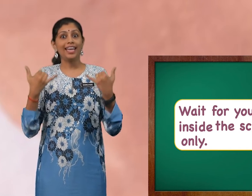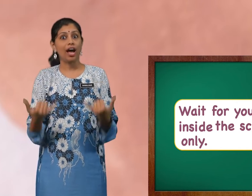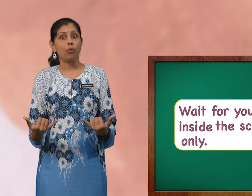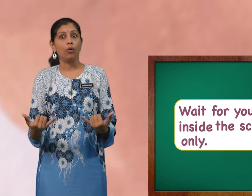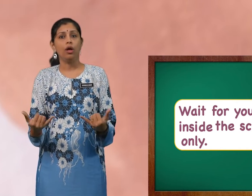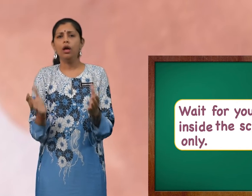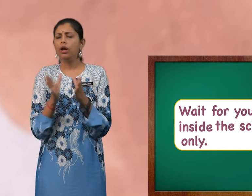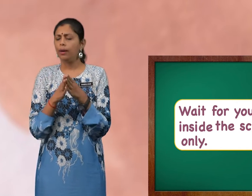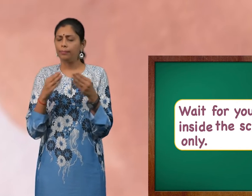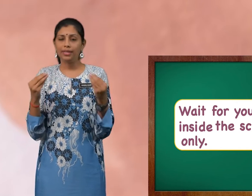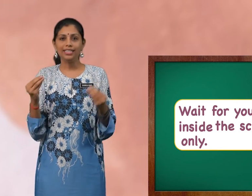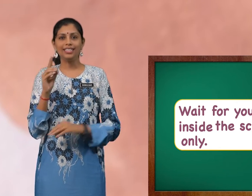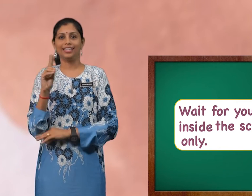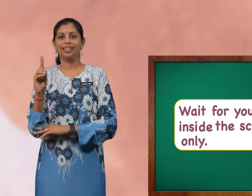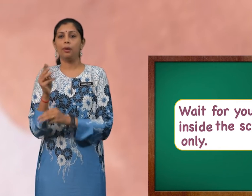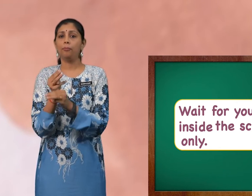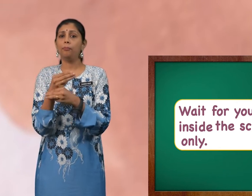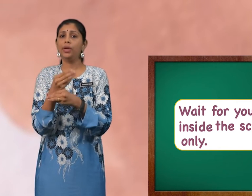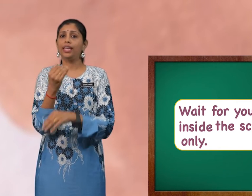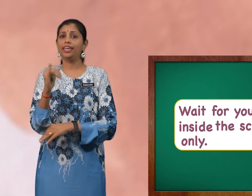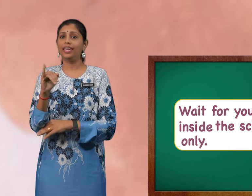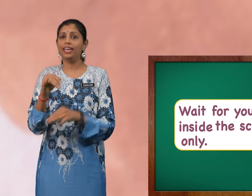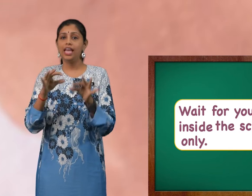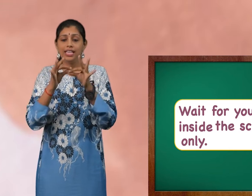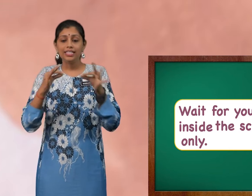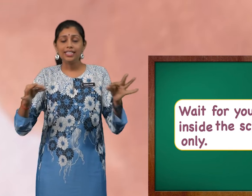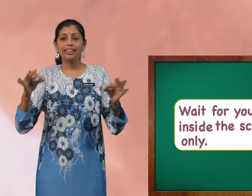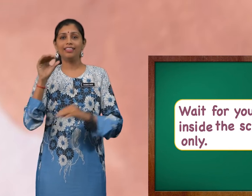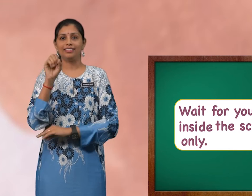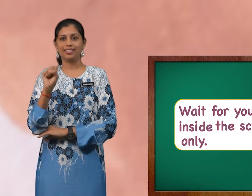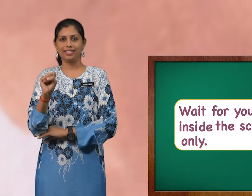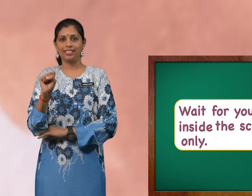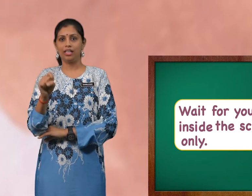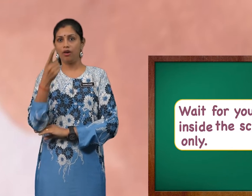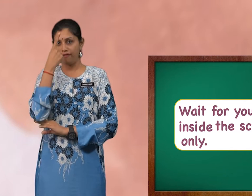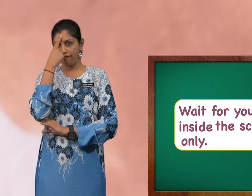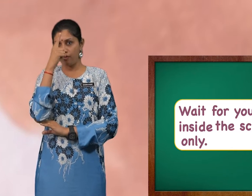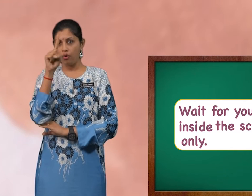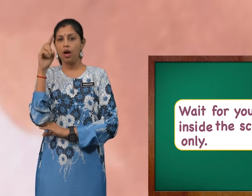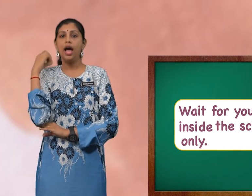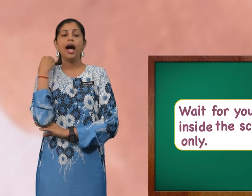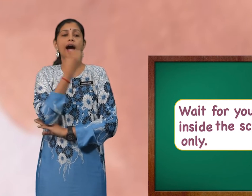now completed making sentences for